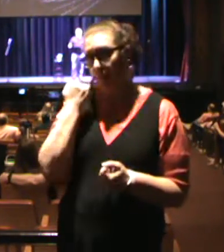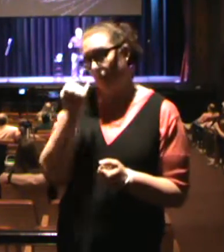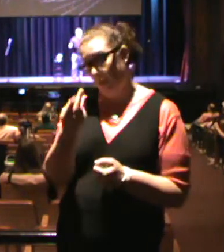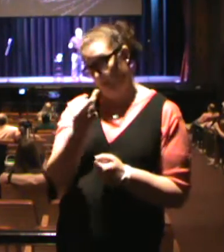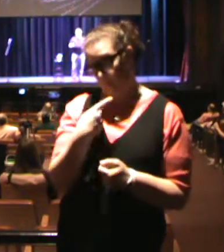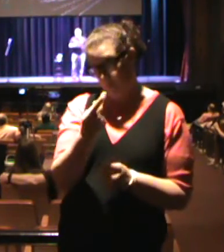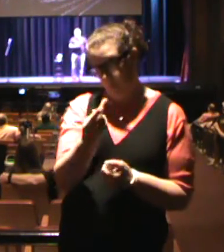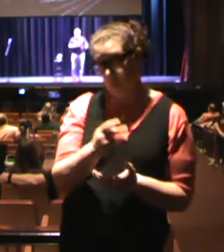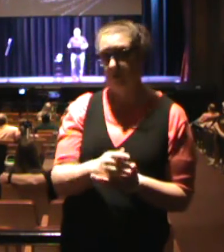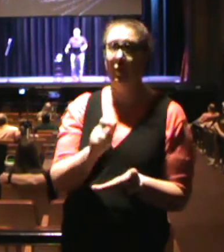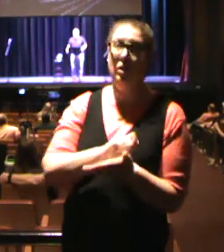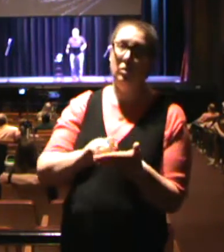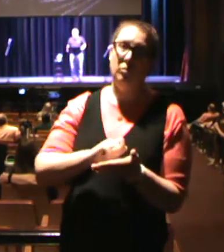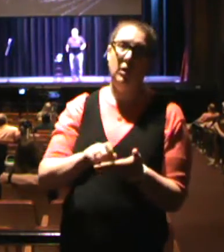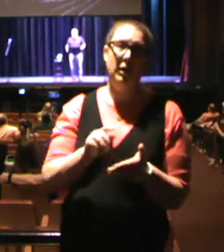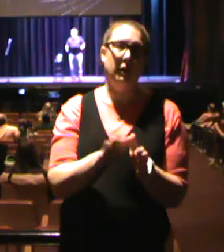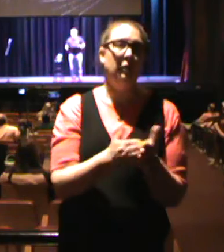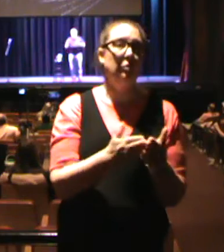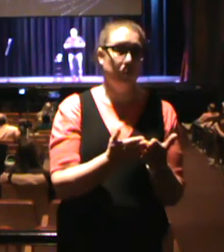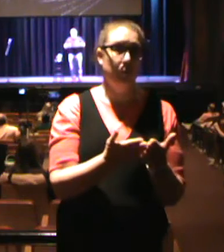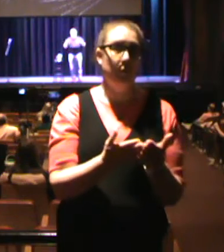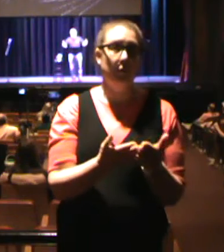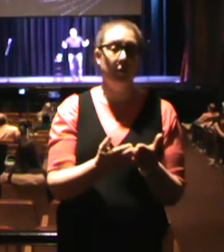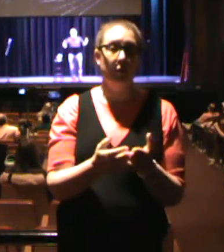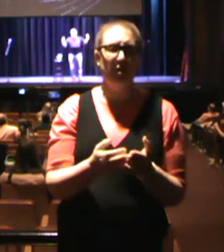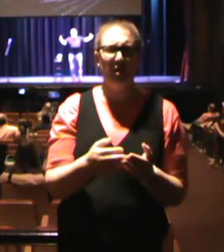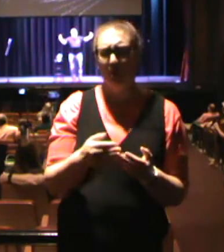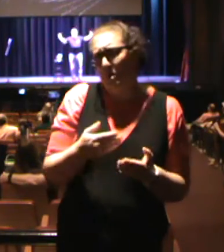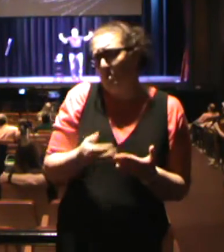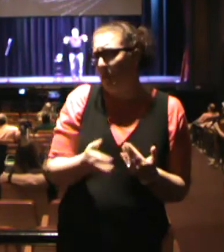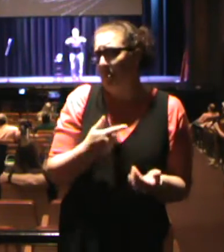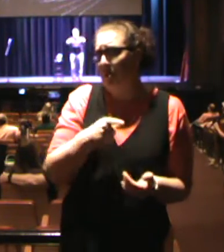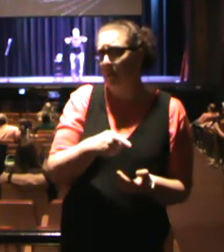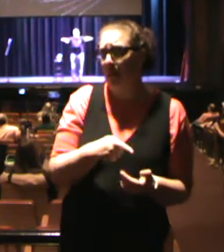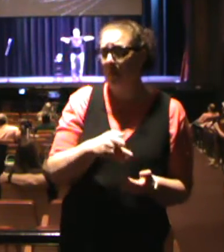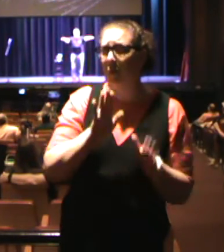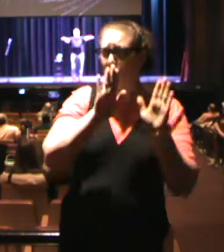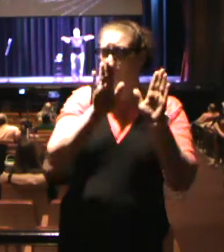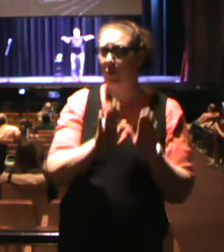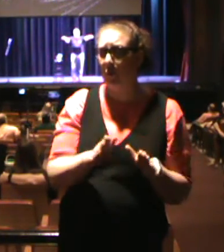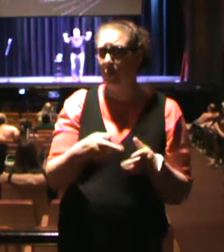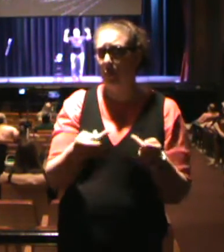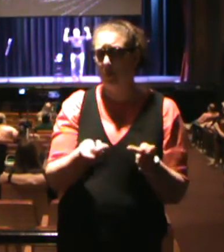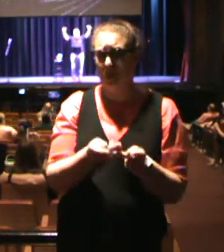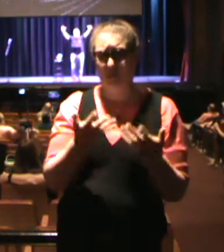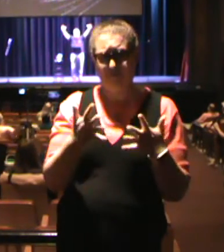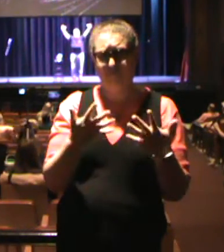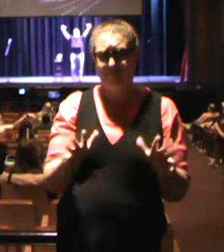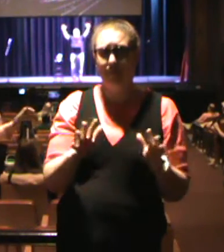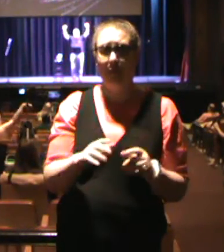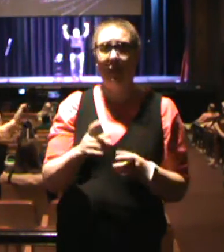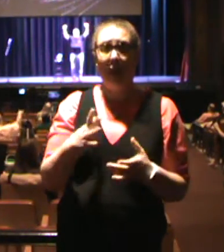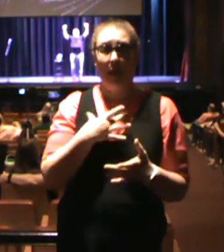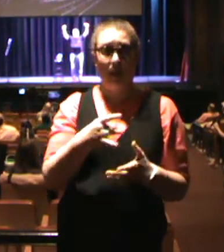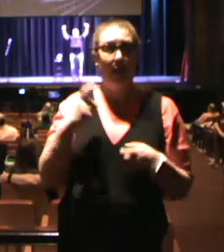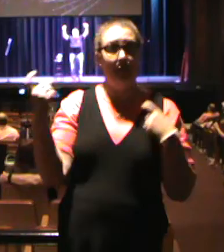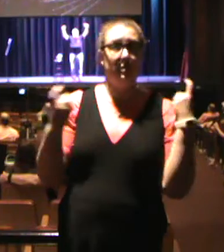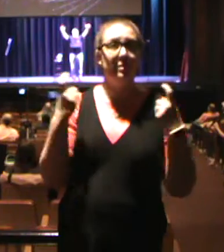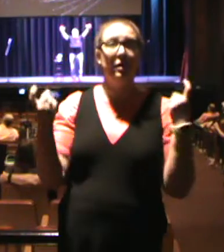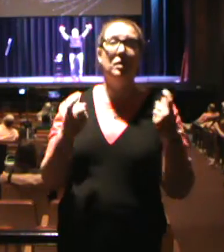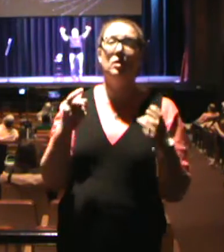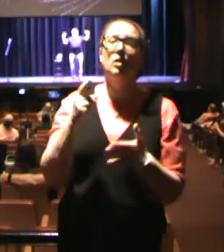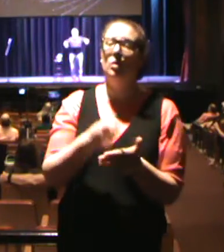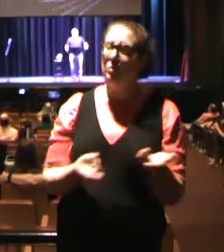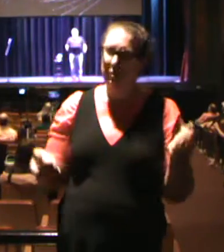I were writing Nehemiah, don't you think that would be a great place to end the book? Like a celebration about what